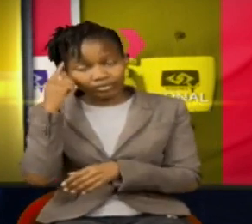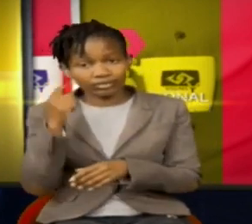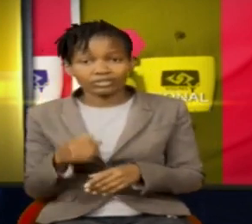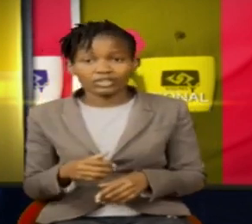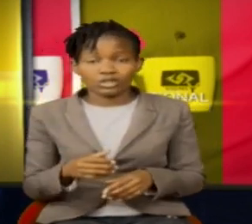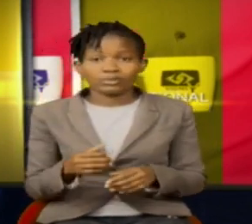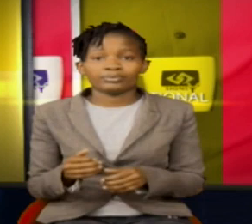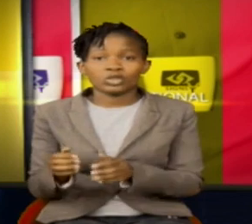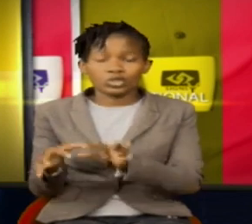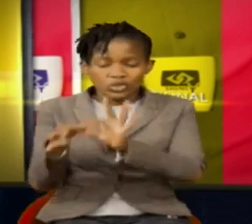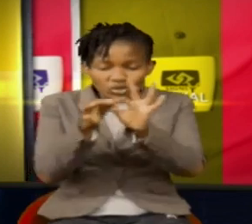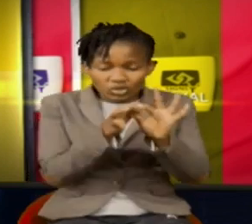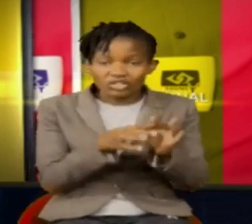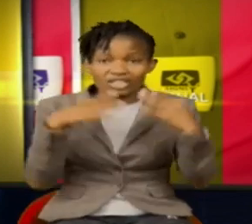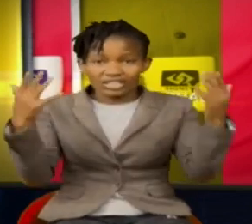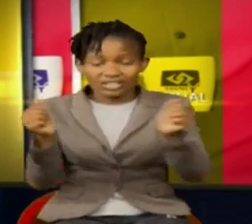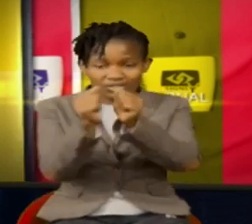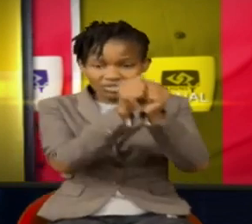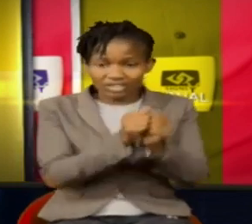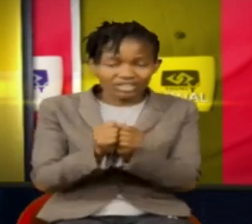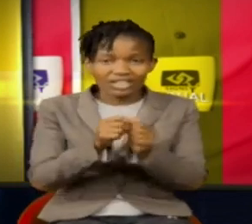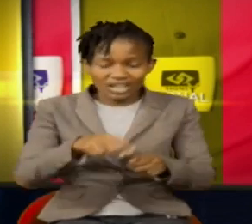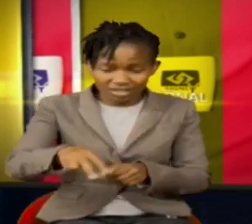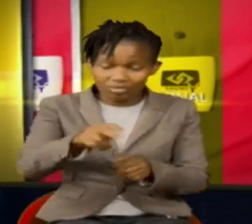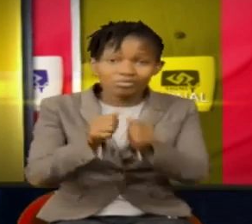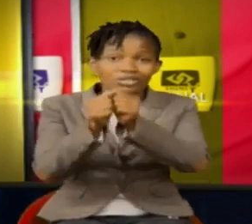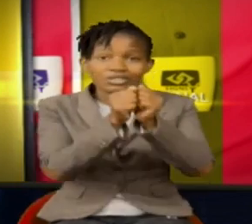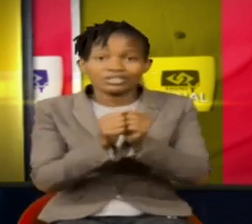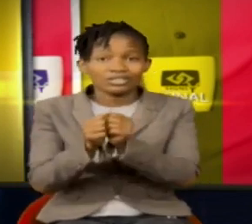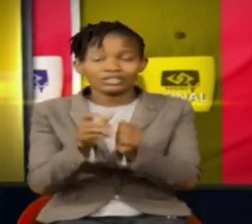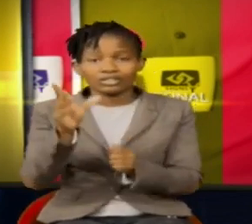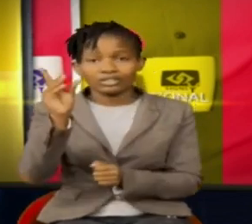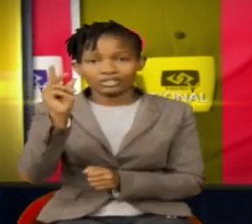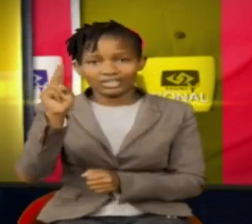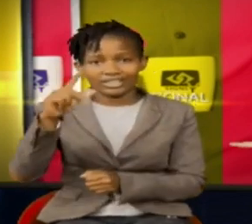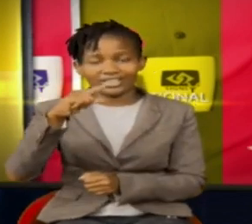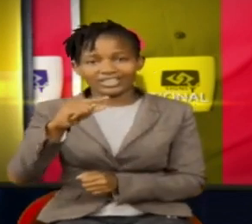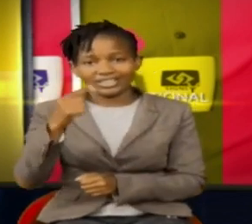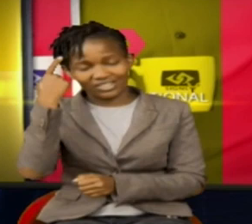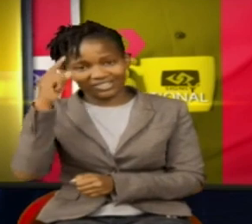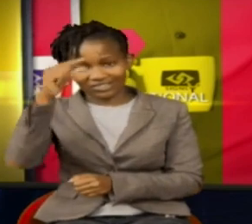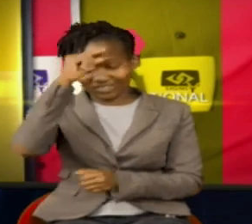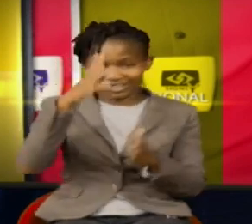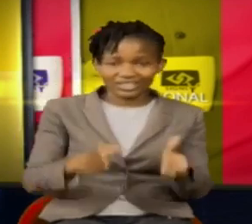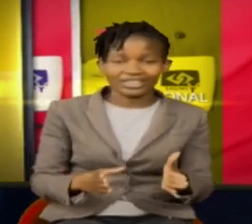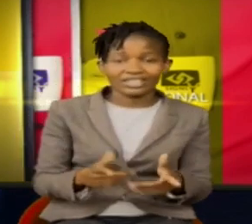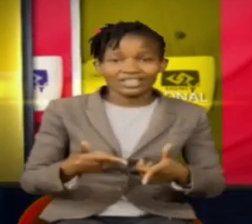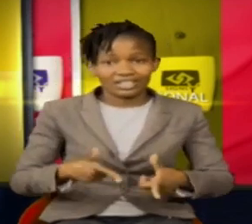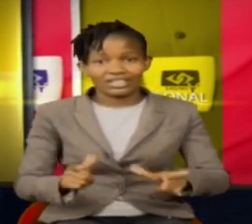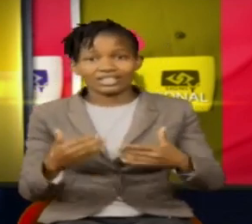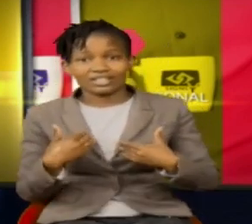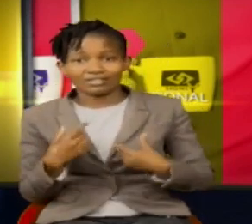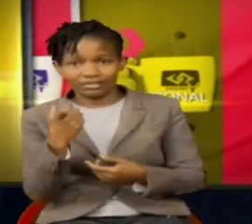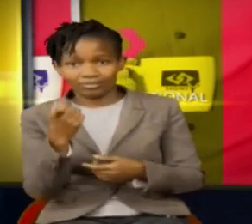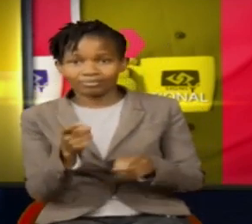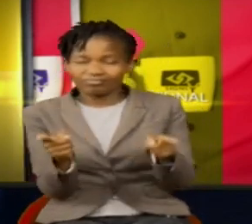To hold hands with us and walk this journey together. All right. Yeah. DNG for governor. Ah. Should I say that? So let's take a quick break. We'll be